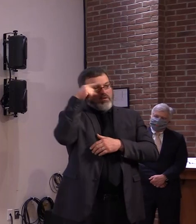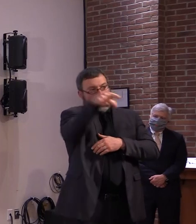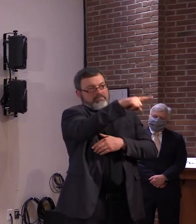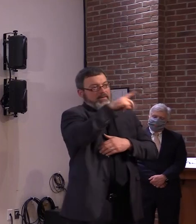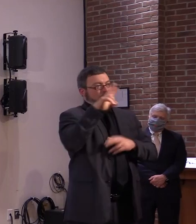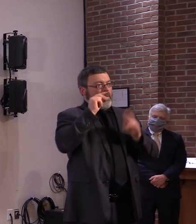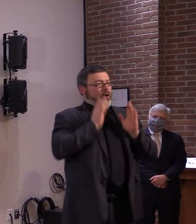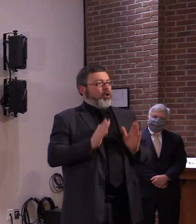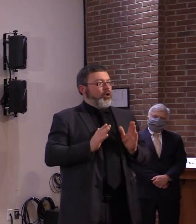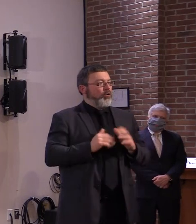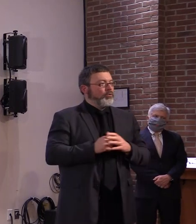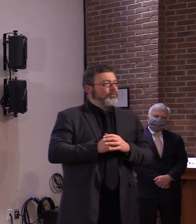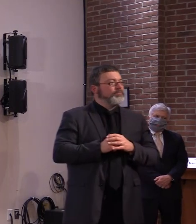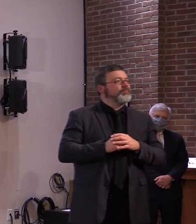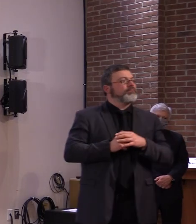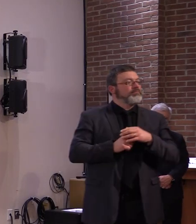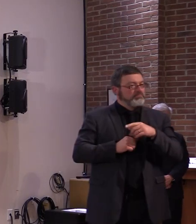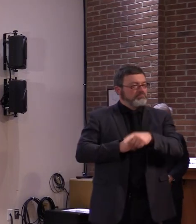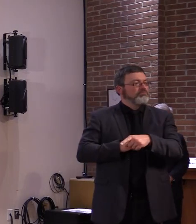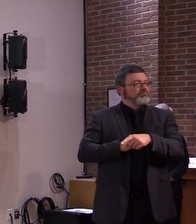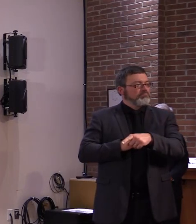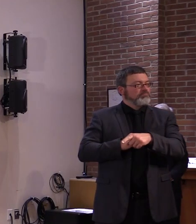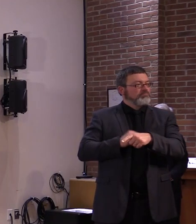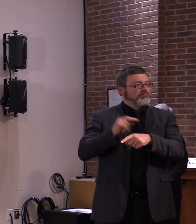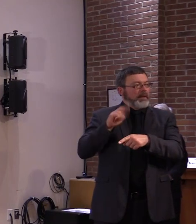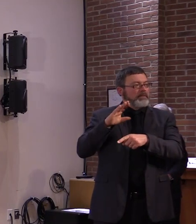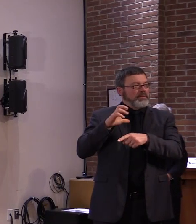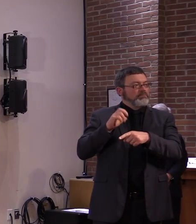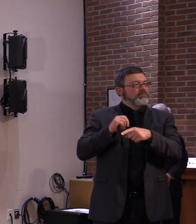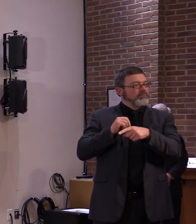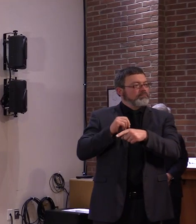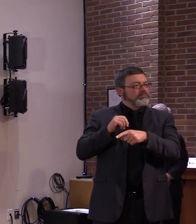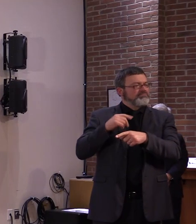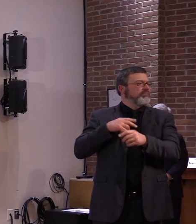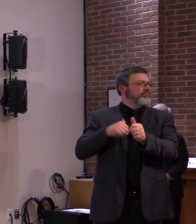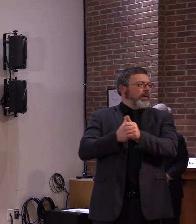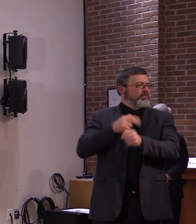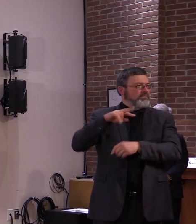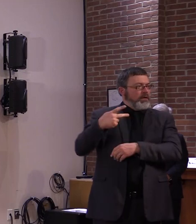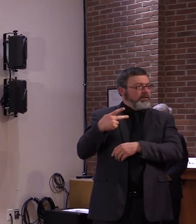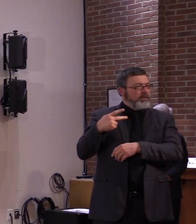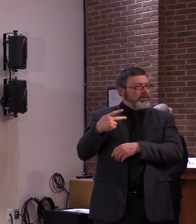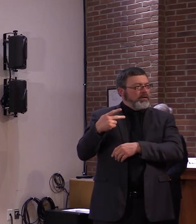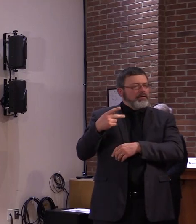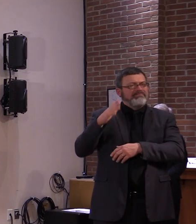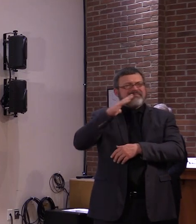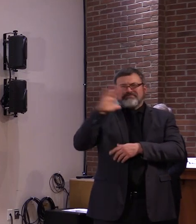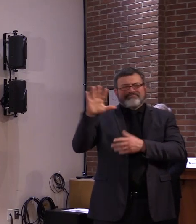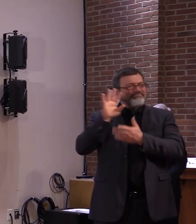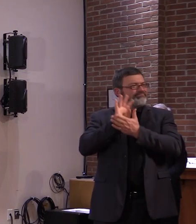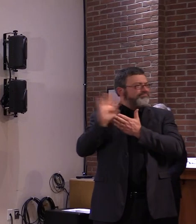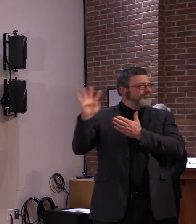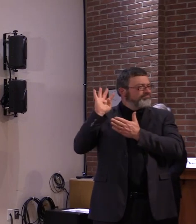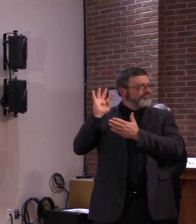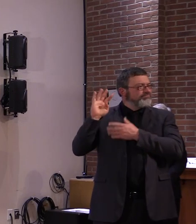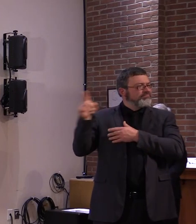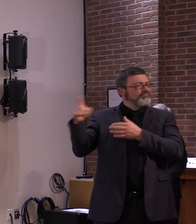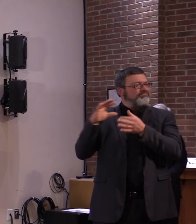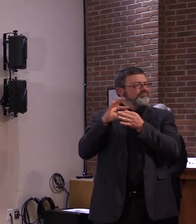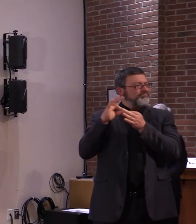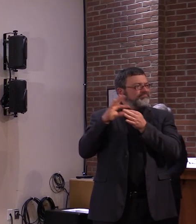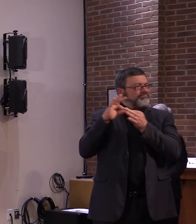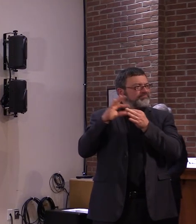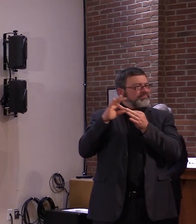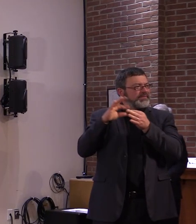Second question, I guess a month or so ago, you said you couldn't see reimposing widespread